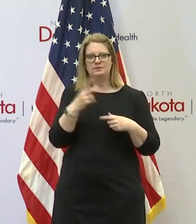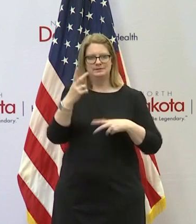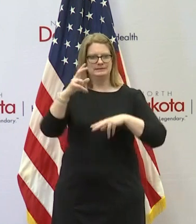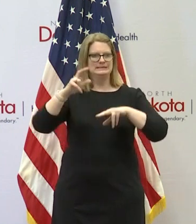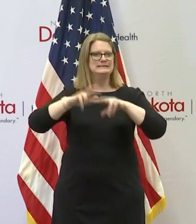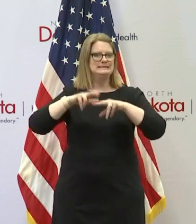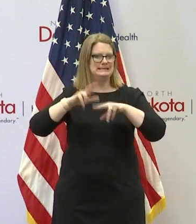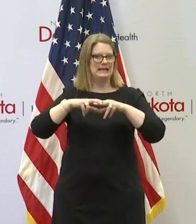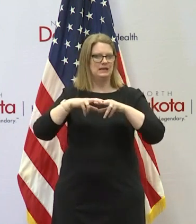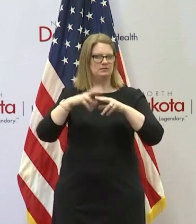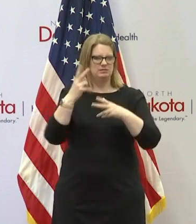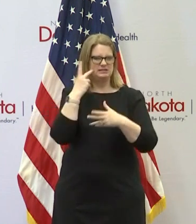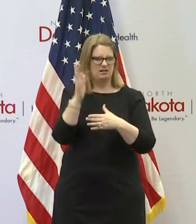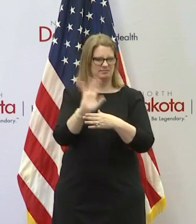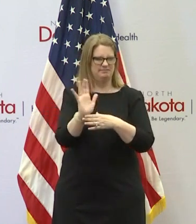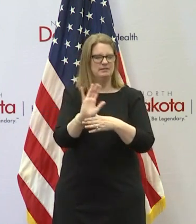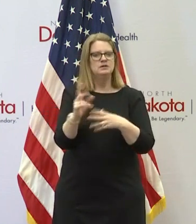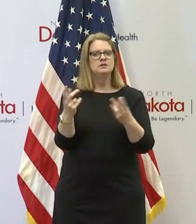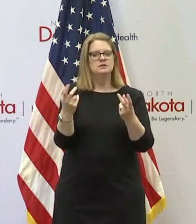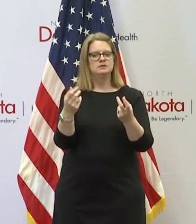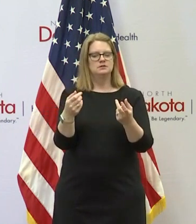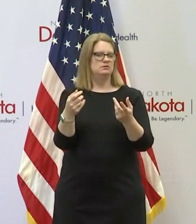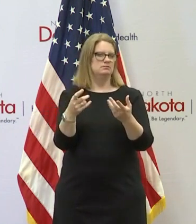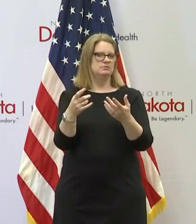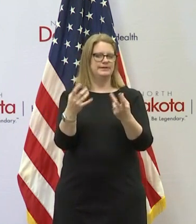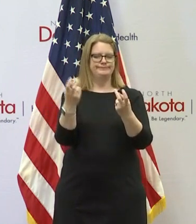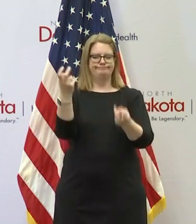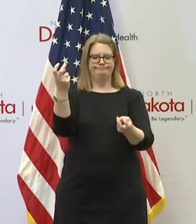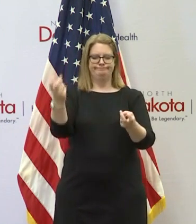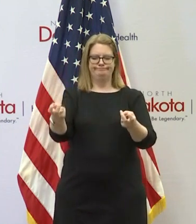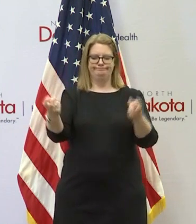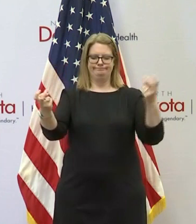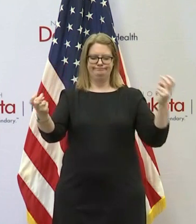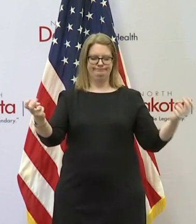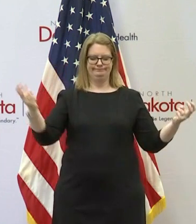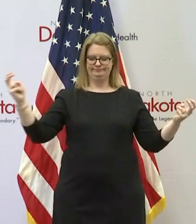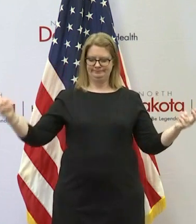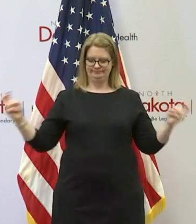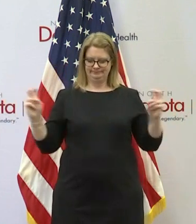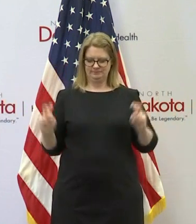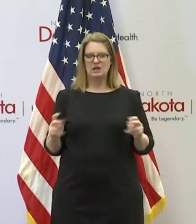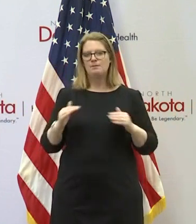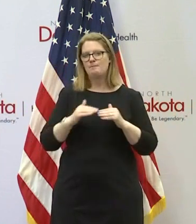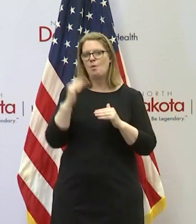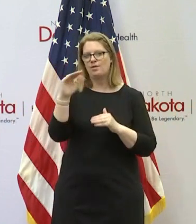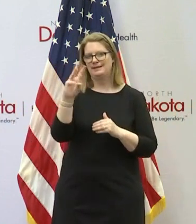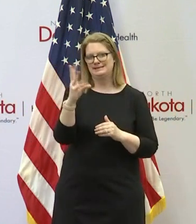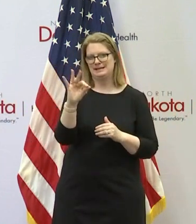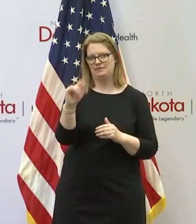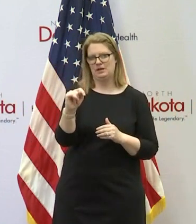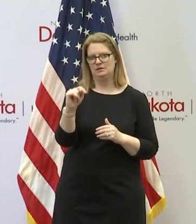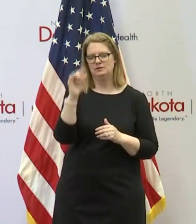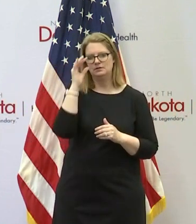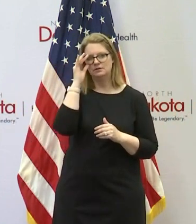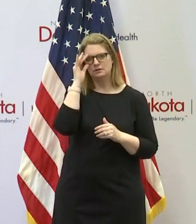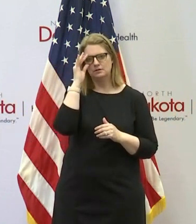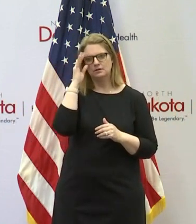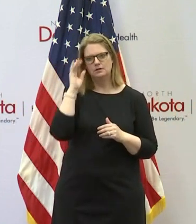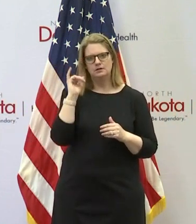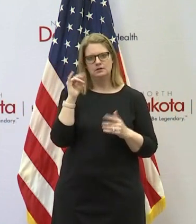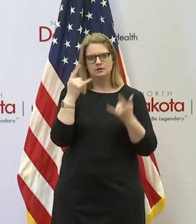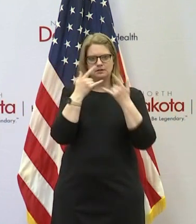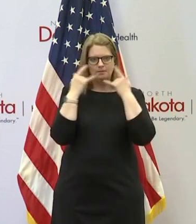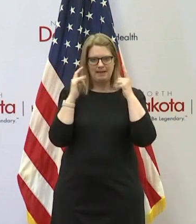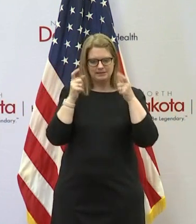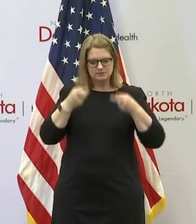see in the visuals, socially distanced, all very spread out across the cabinet room, more than 6 feet apart from each other, and masks